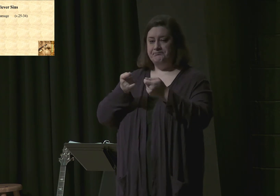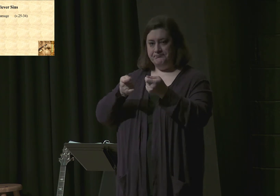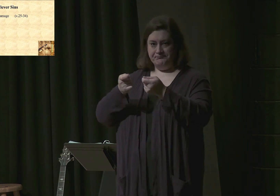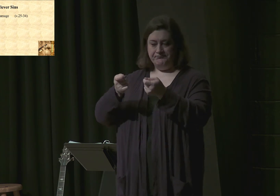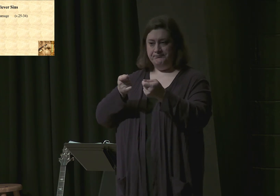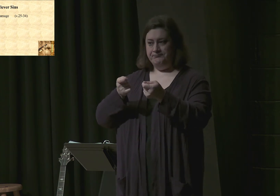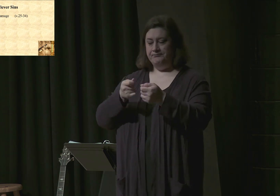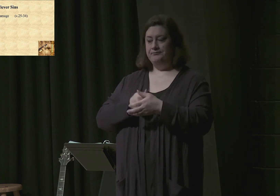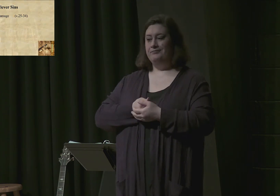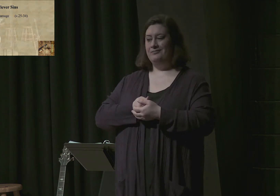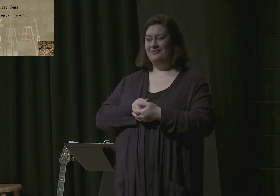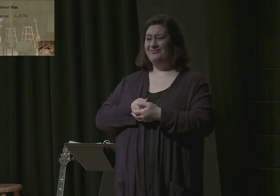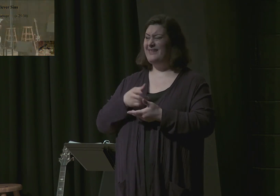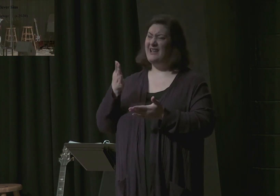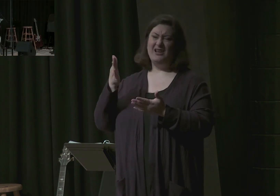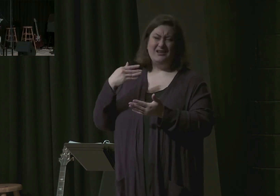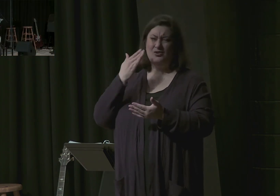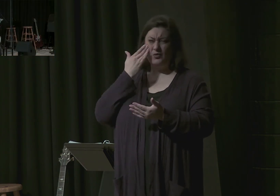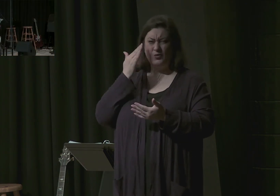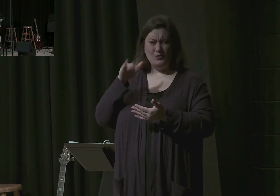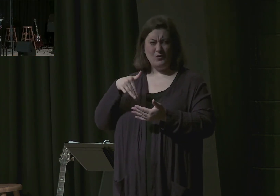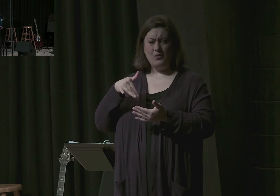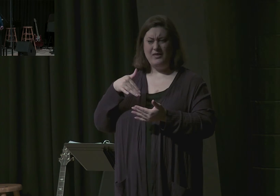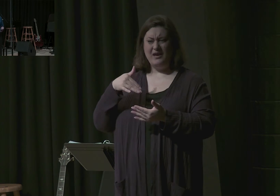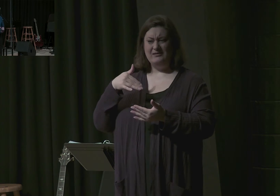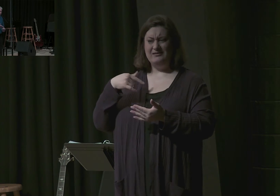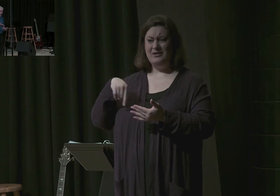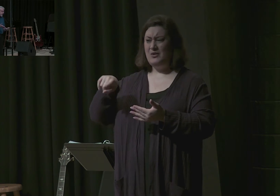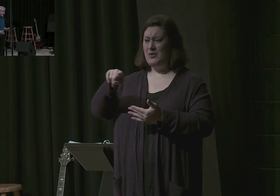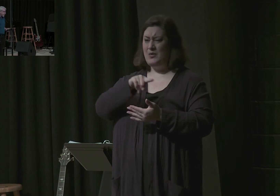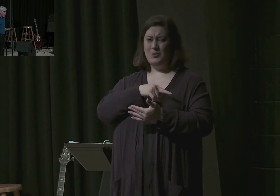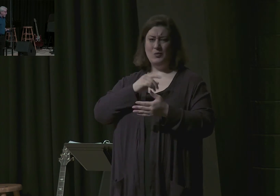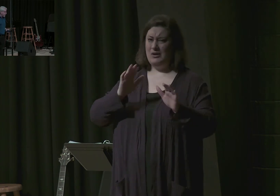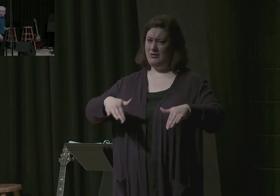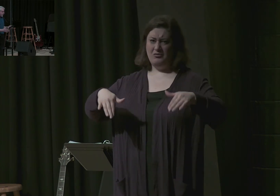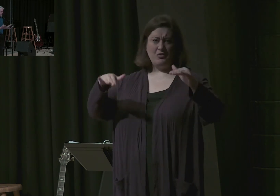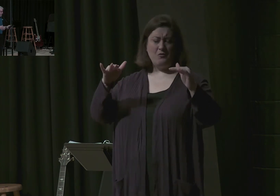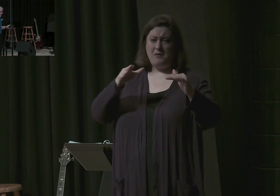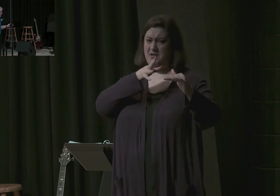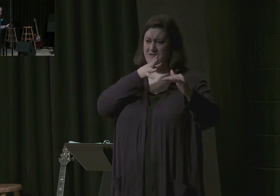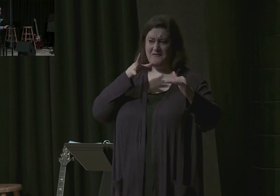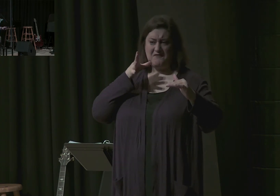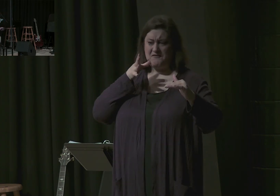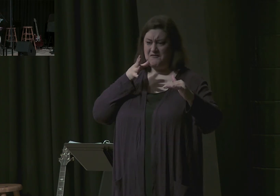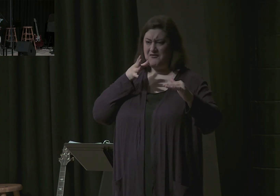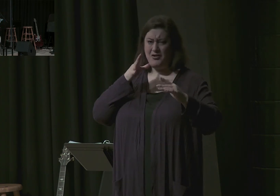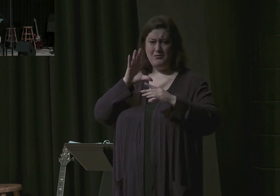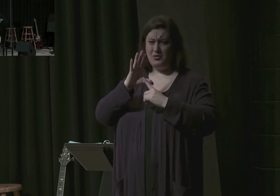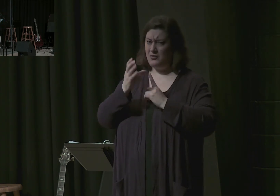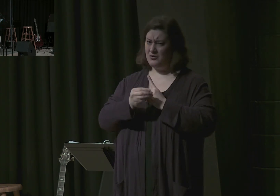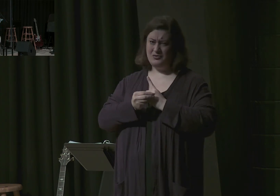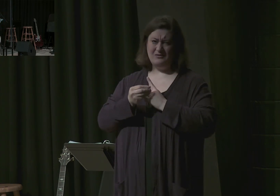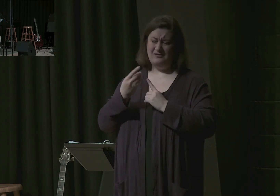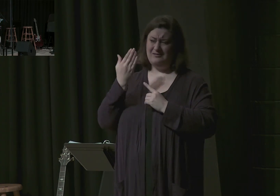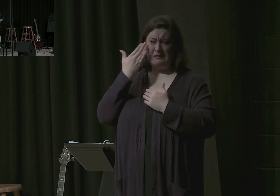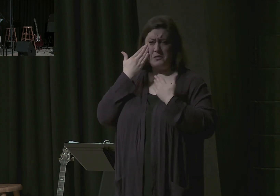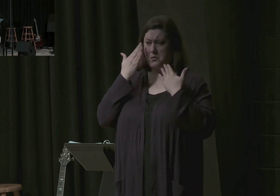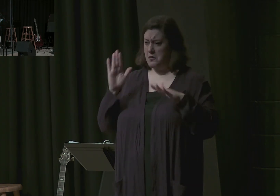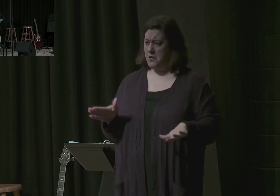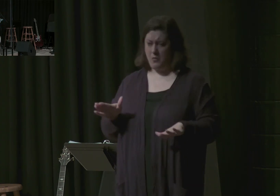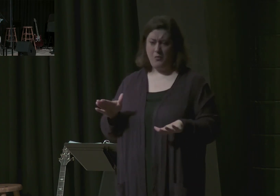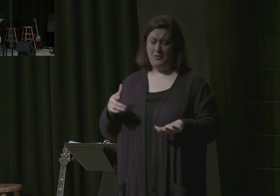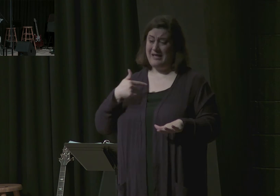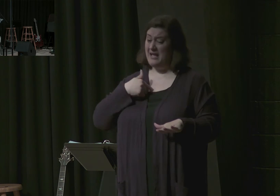of us who don't grow up in an agrarian society, we read this with a sort of dimness and distance.